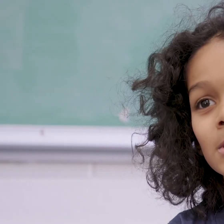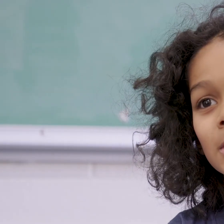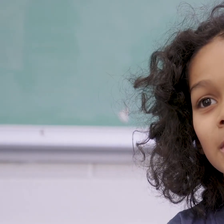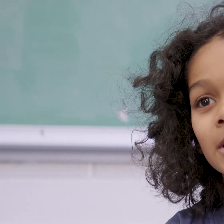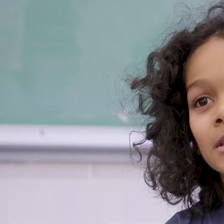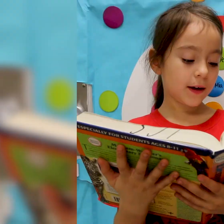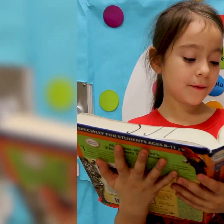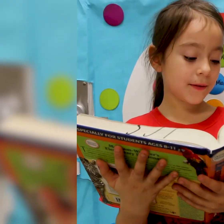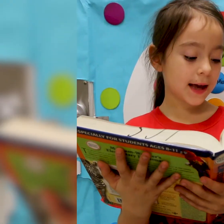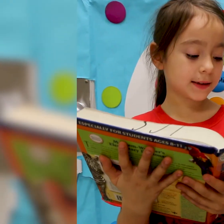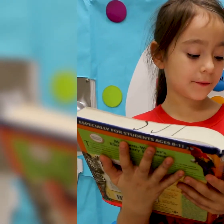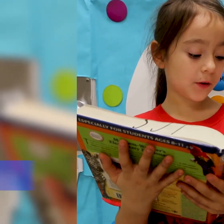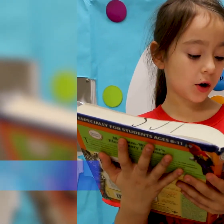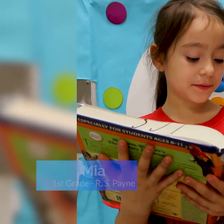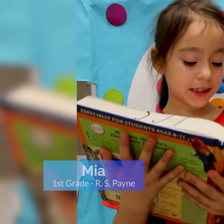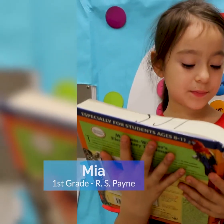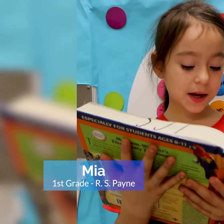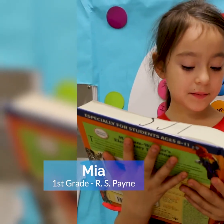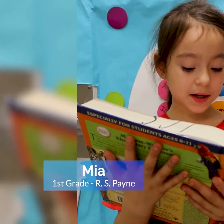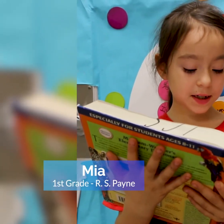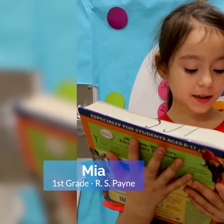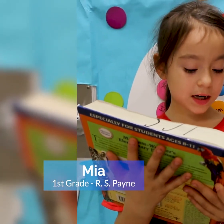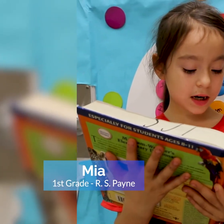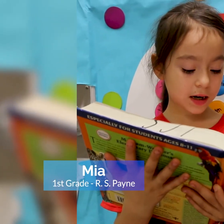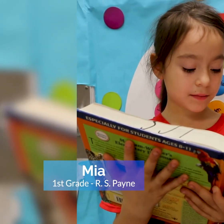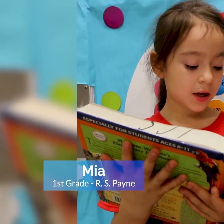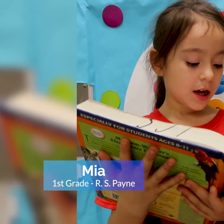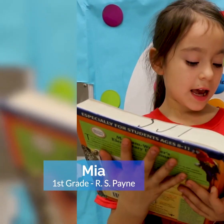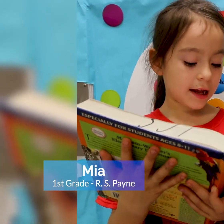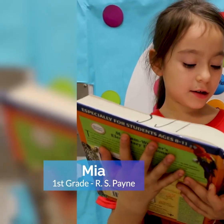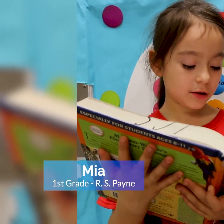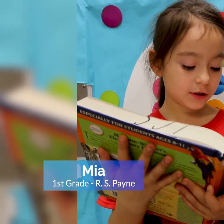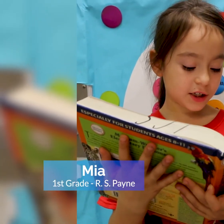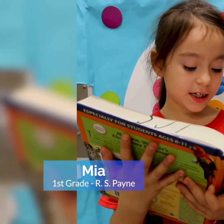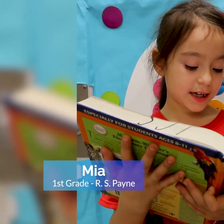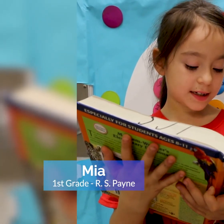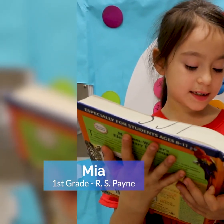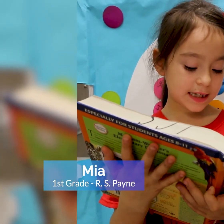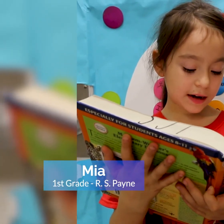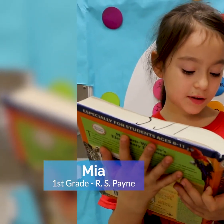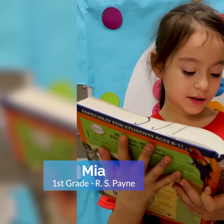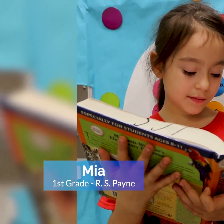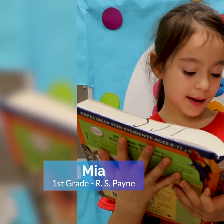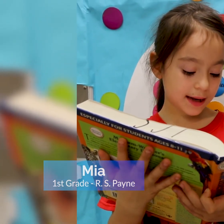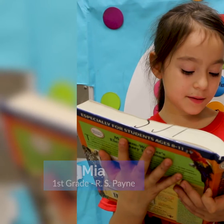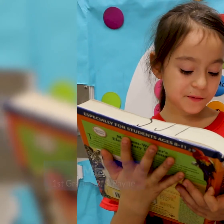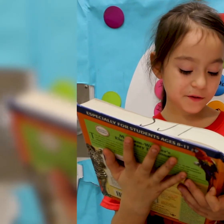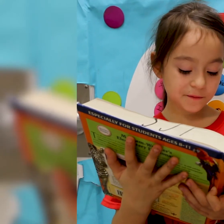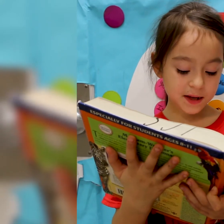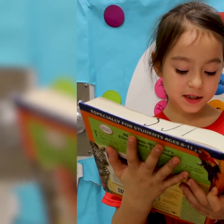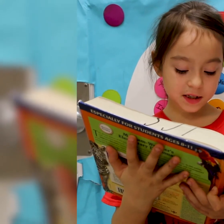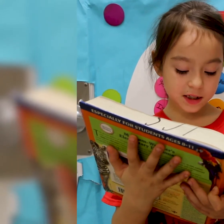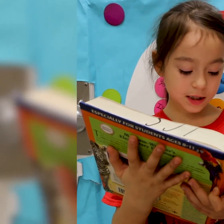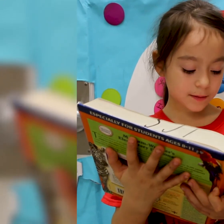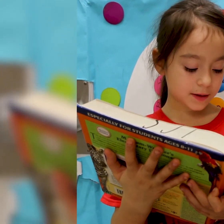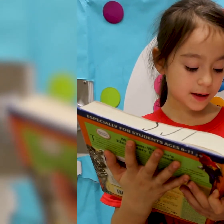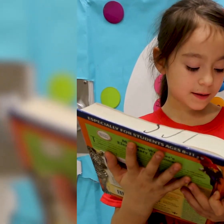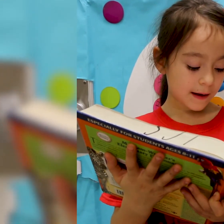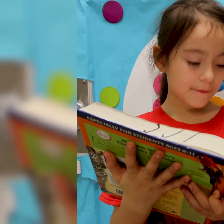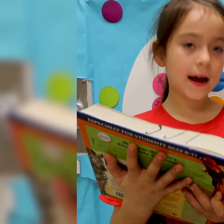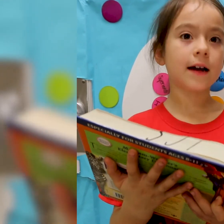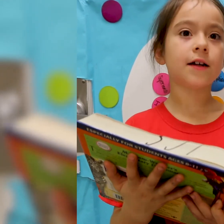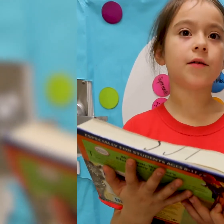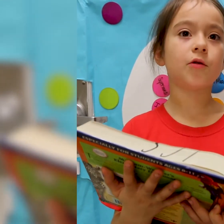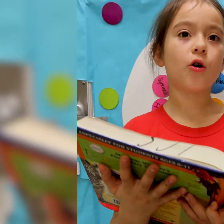school? Reinvest verb to spend money, time, energy, etc. to make improvements to